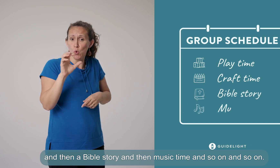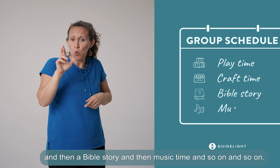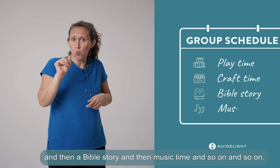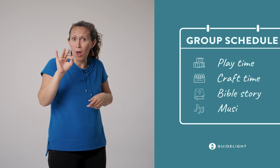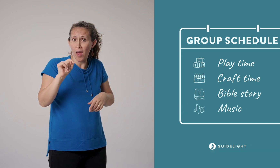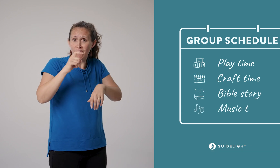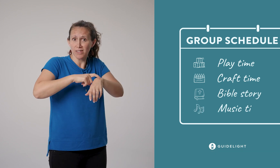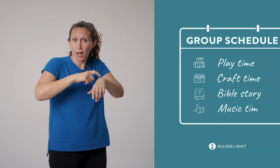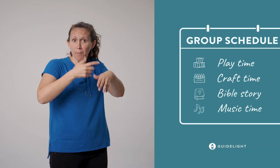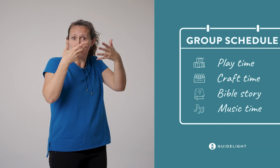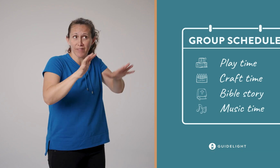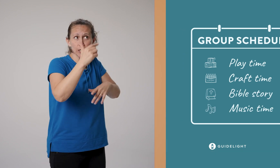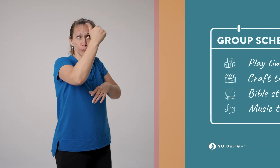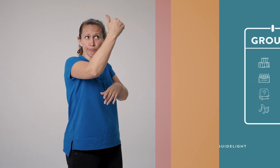on.